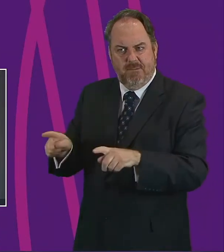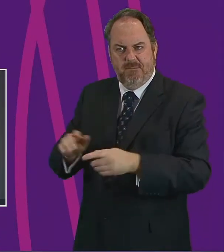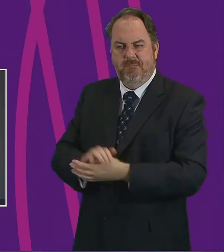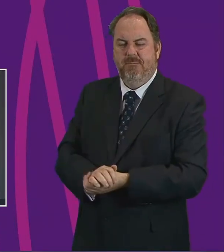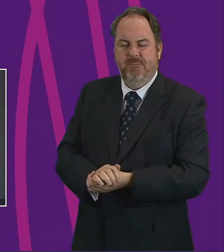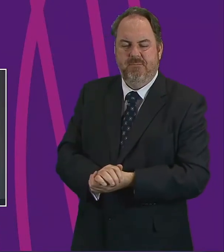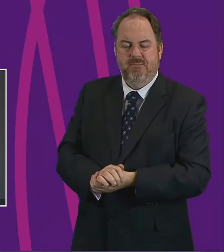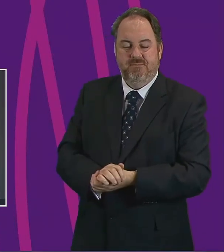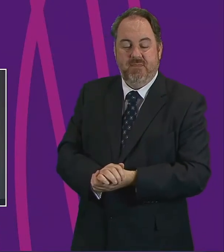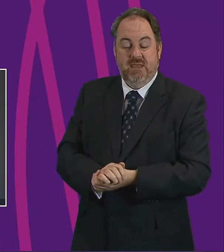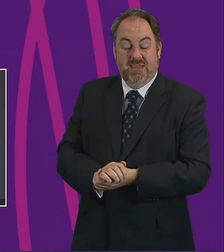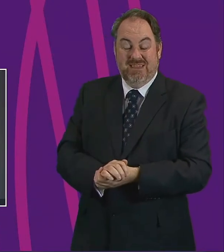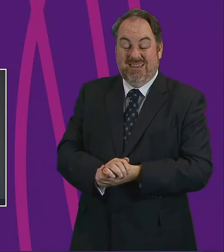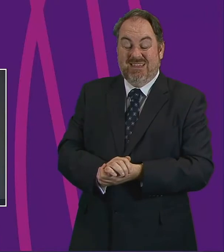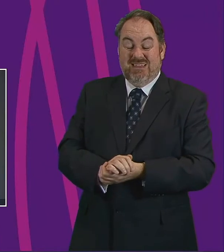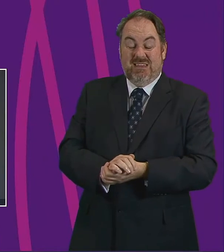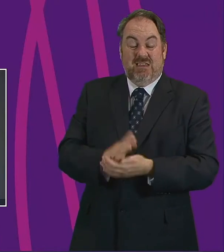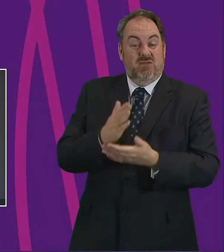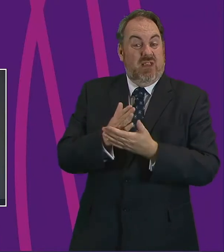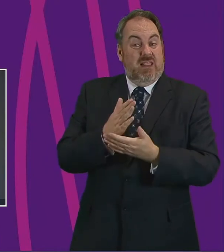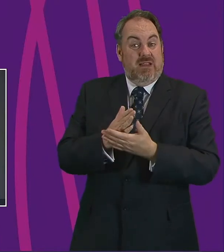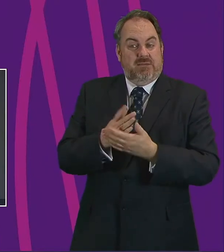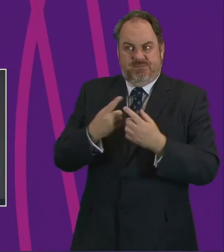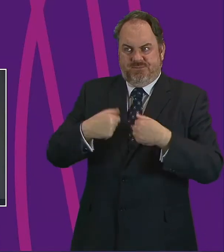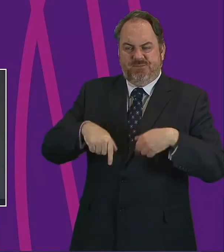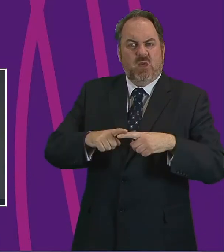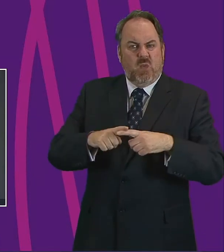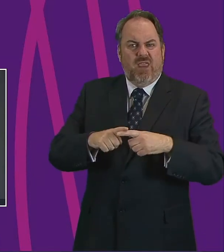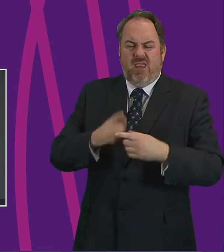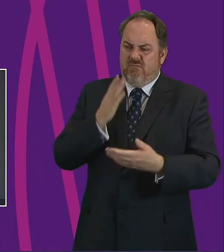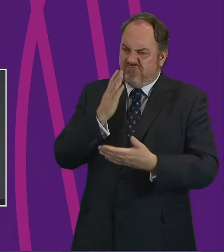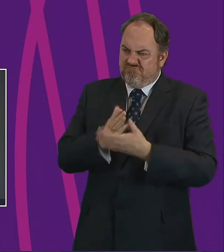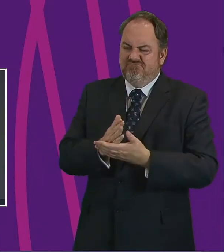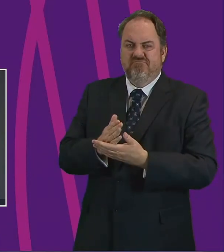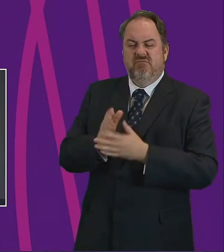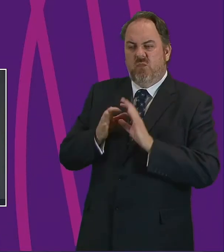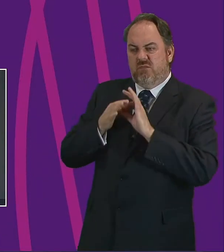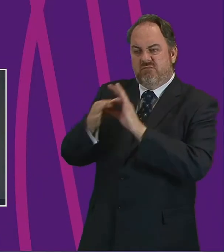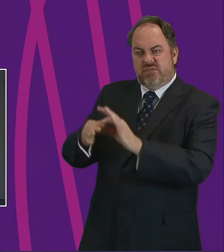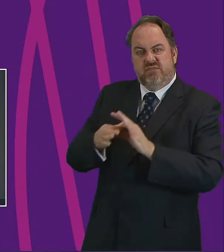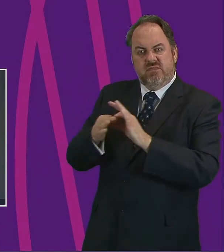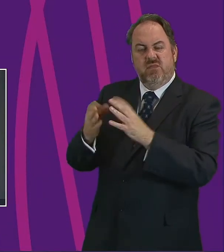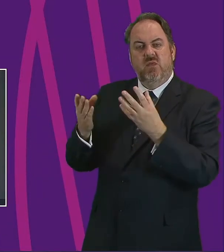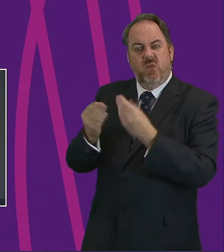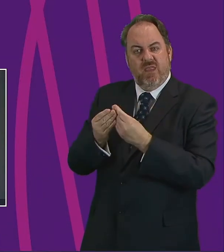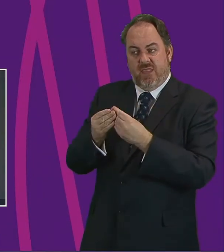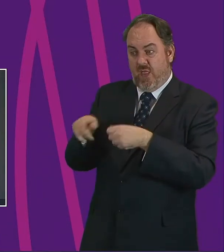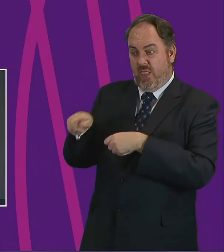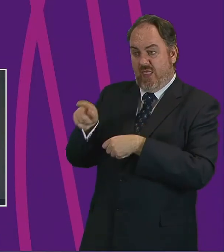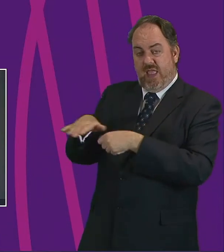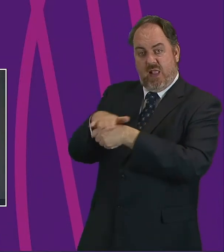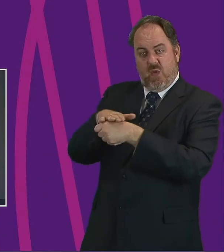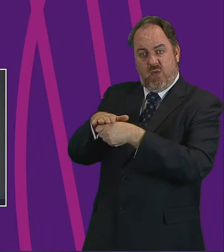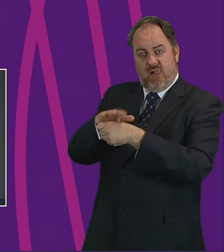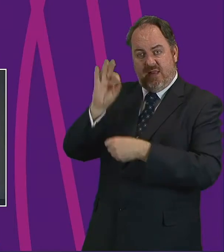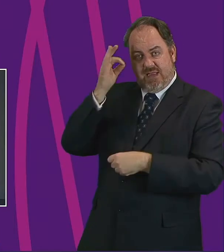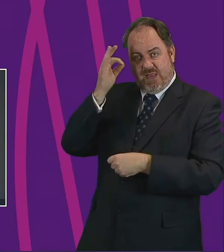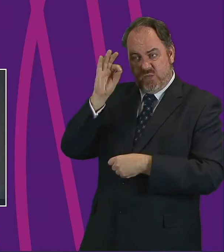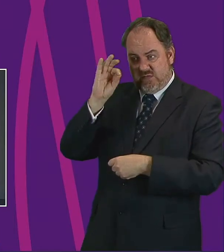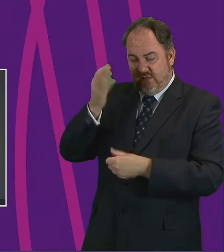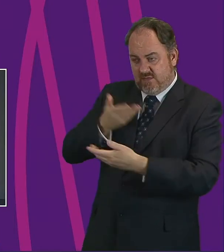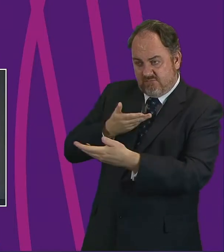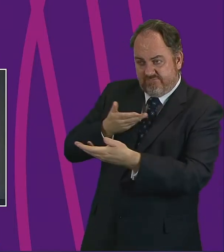These are issues that we have committed to discuss with local authorities. The Finance Secretary has cited on